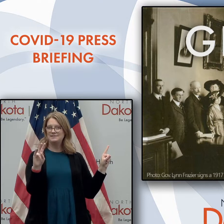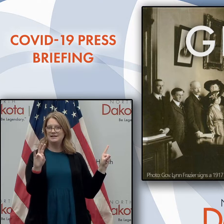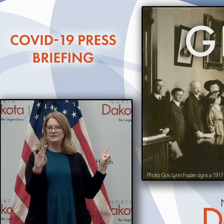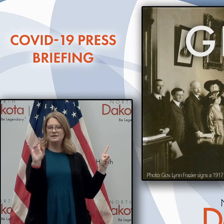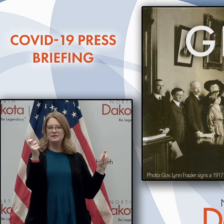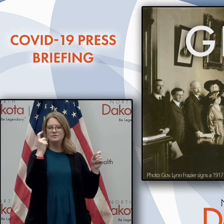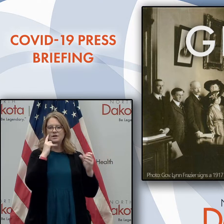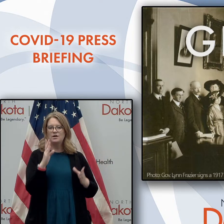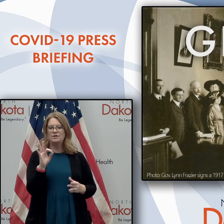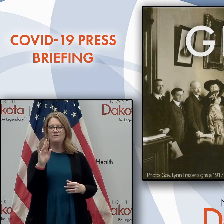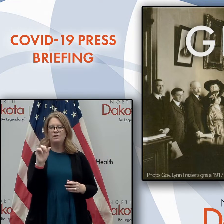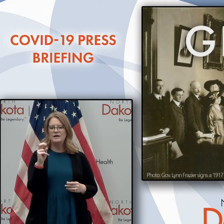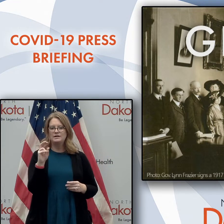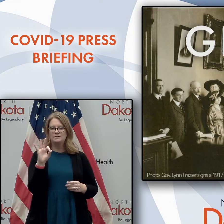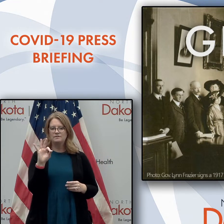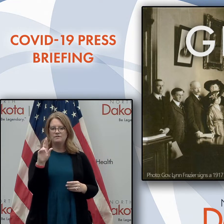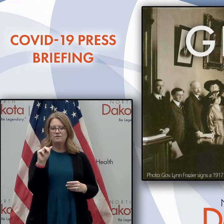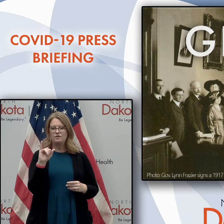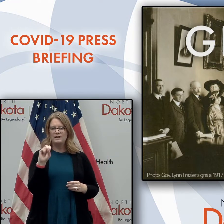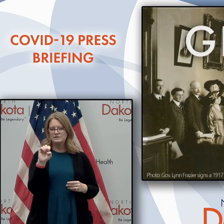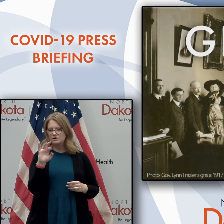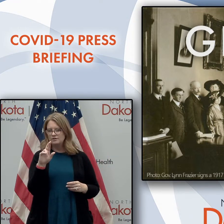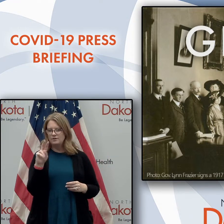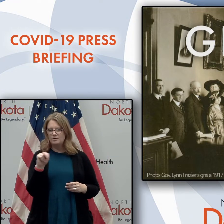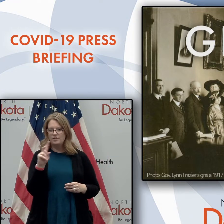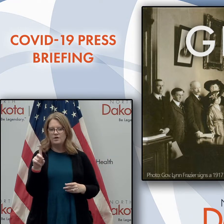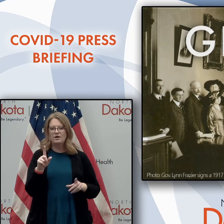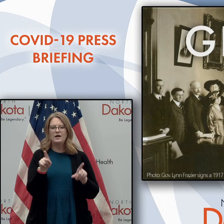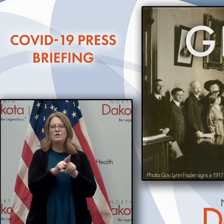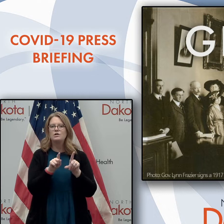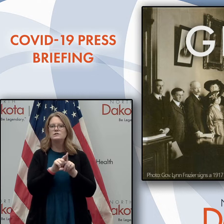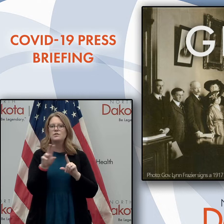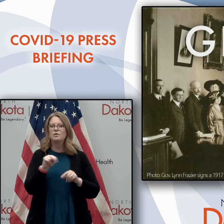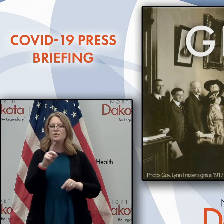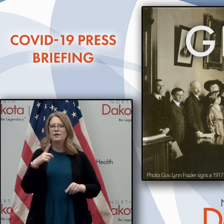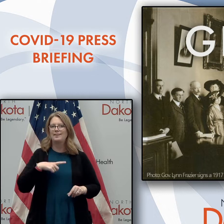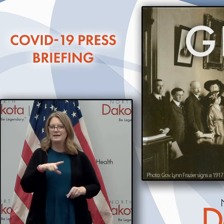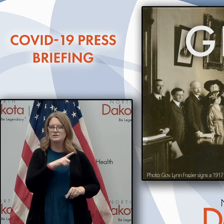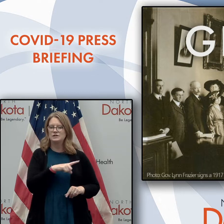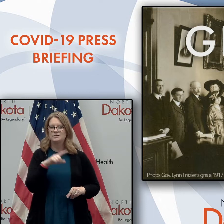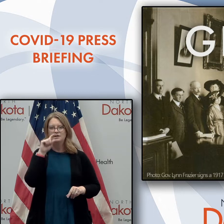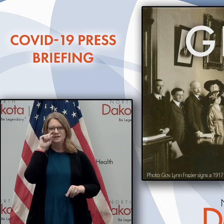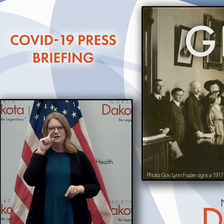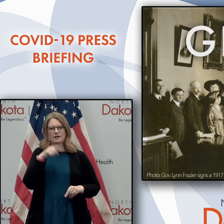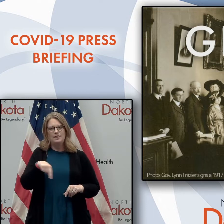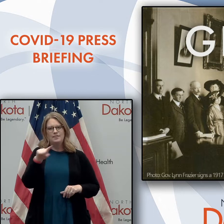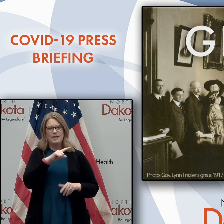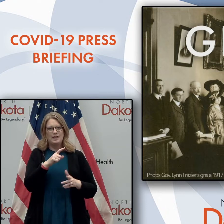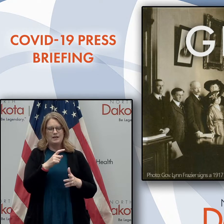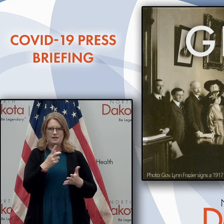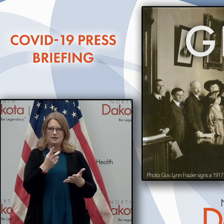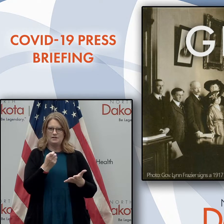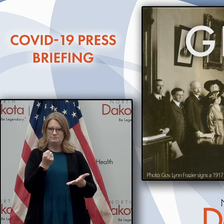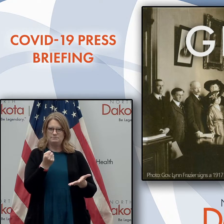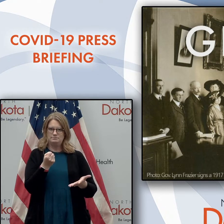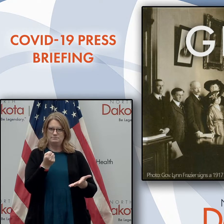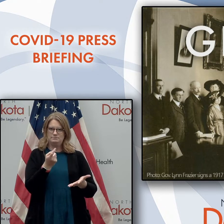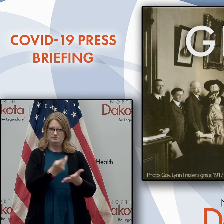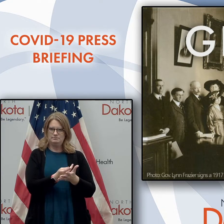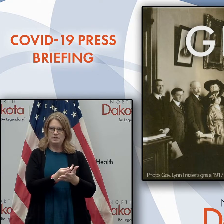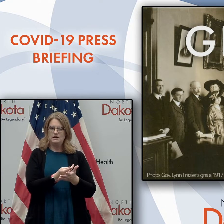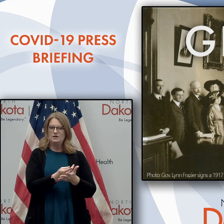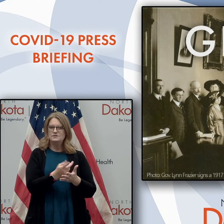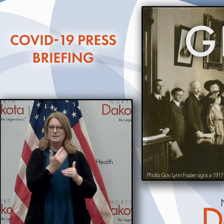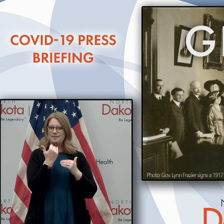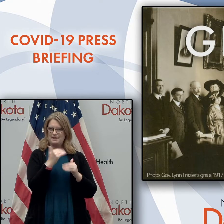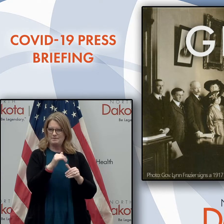Governor Lynn Fraser from North Dakota. The North Dakota legislature passed some limited voting right capability for